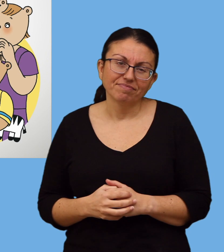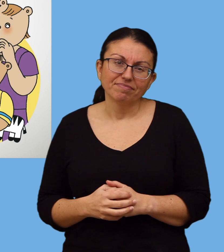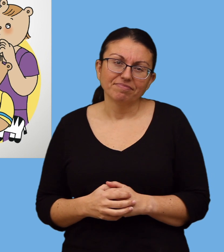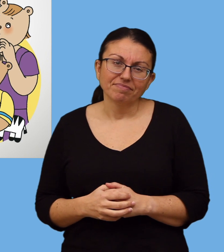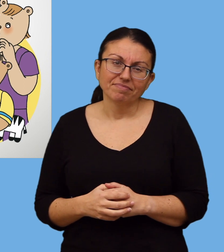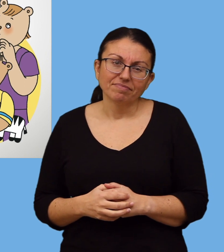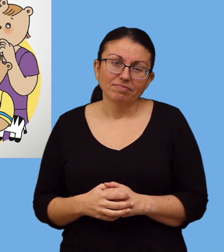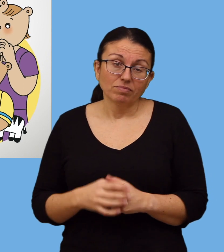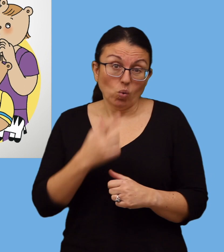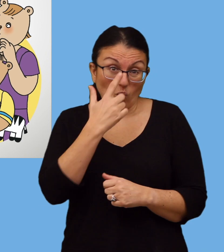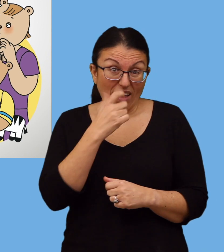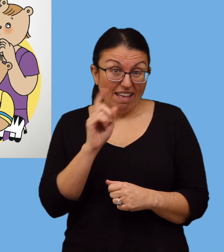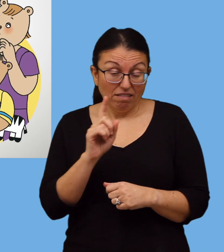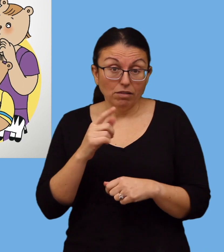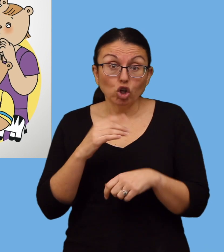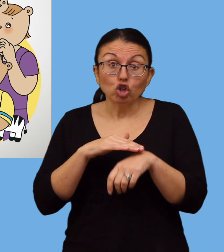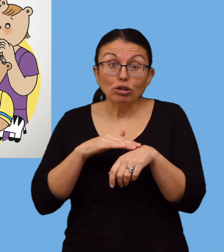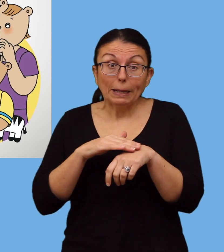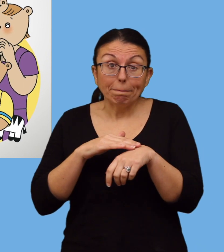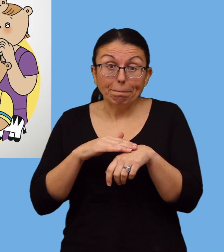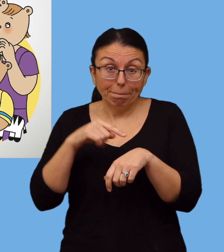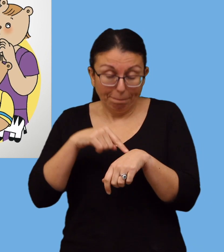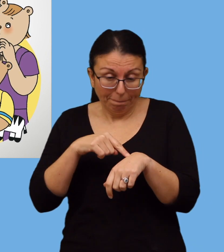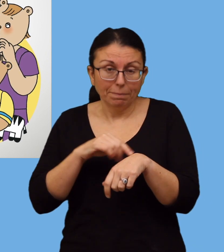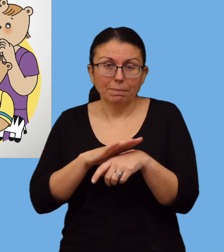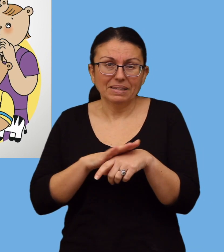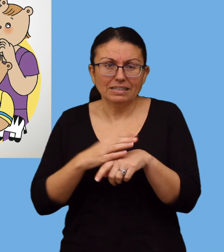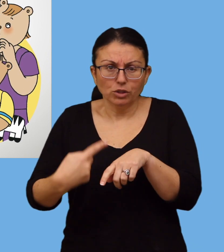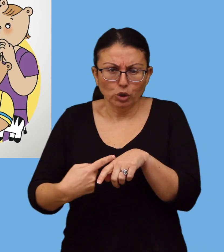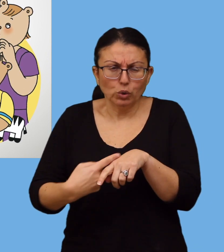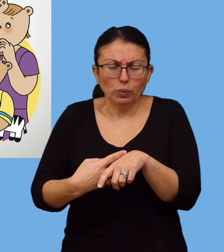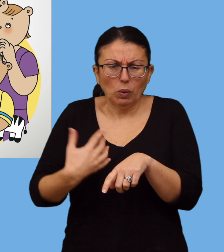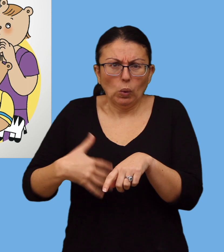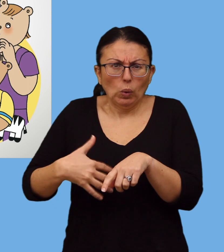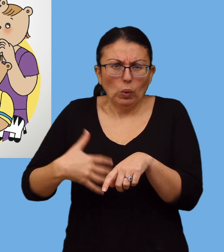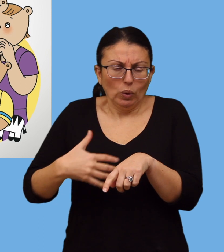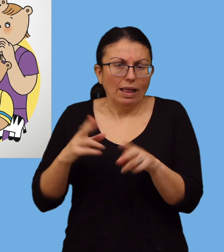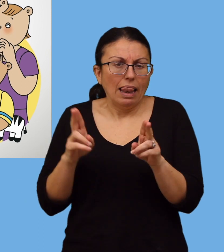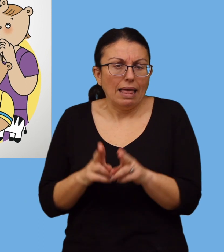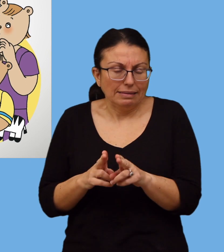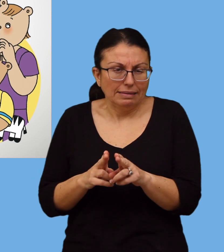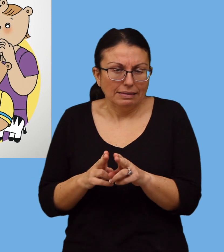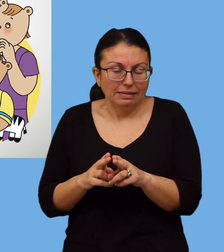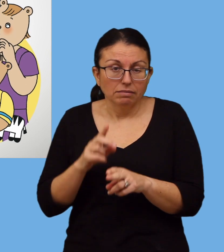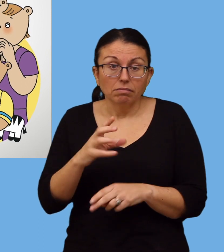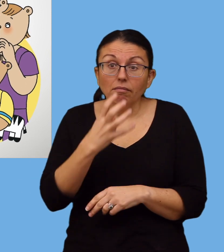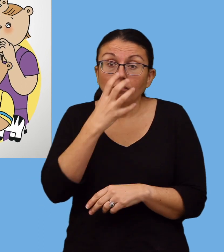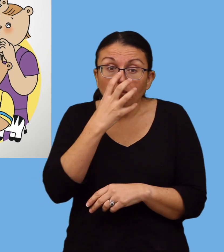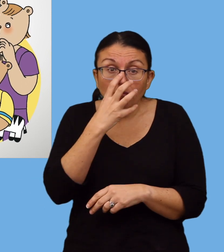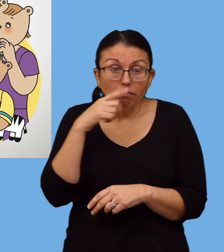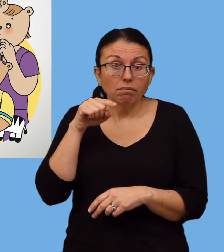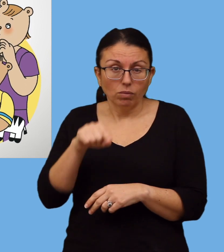me. You can have cream on your hands to stop the tiny tube from feeling too sore. The